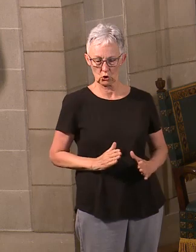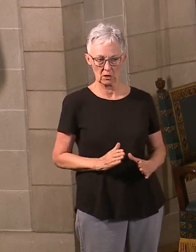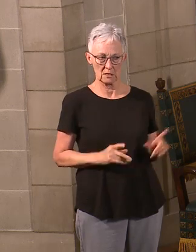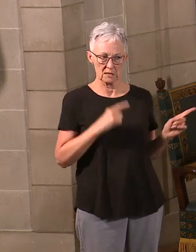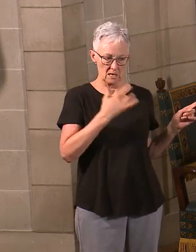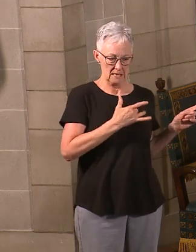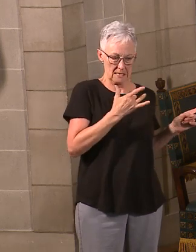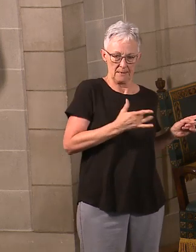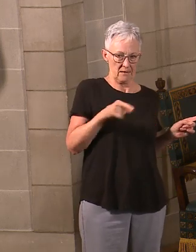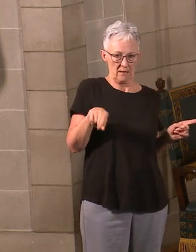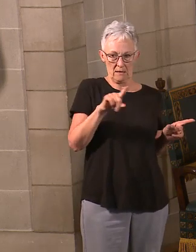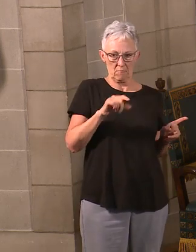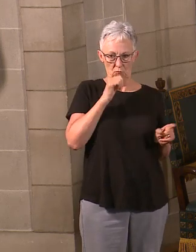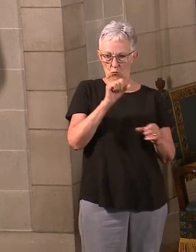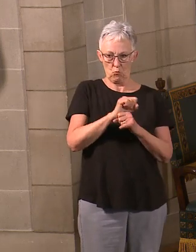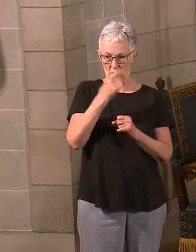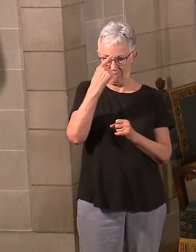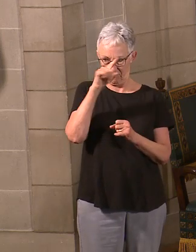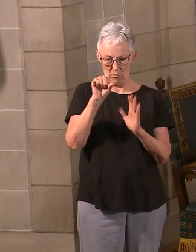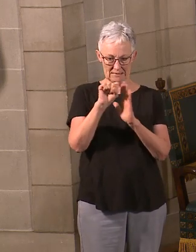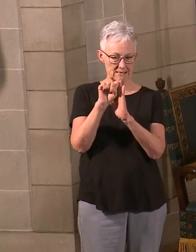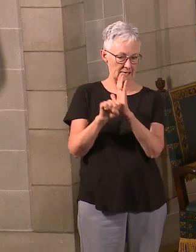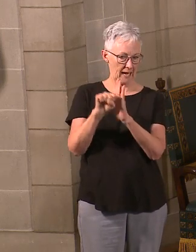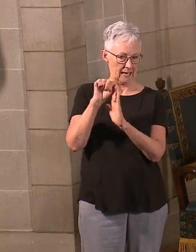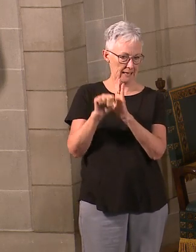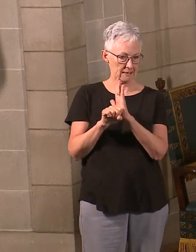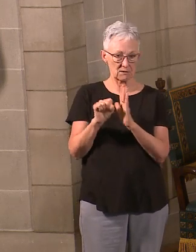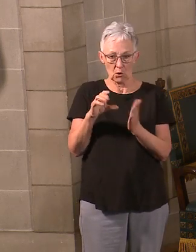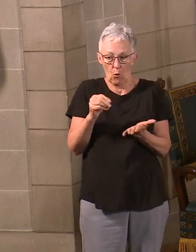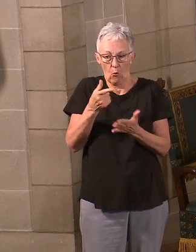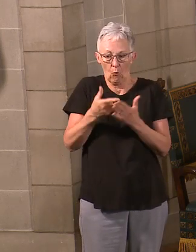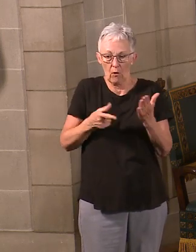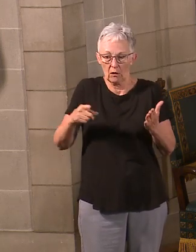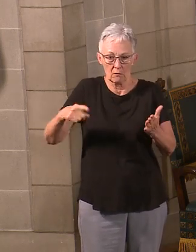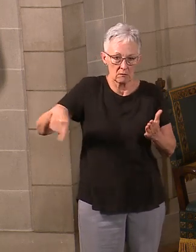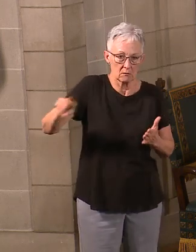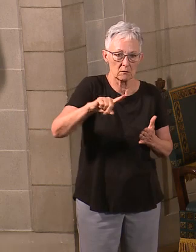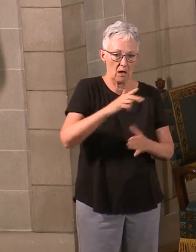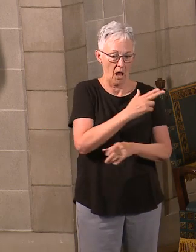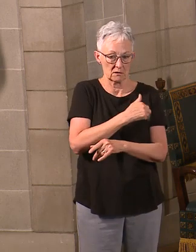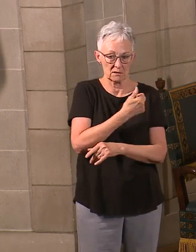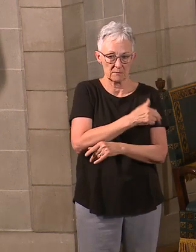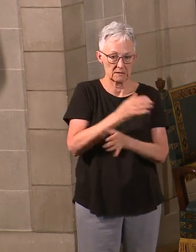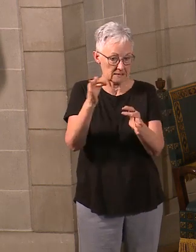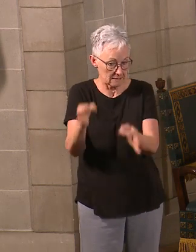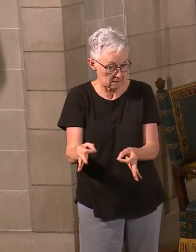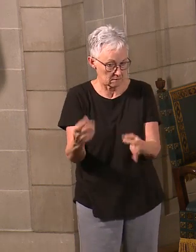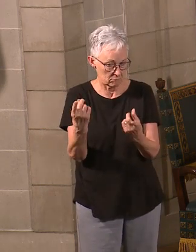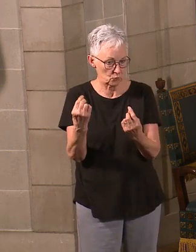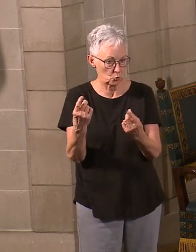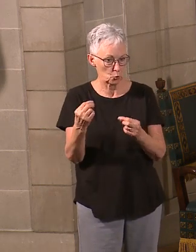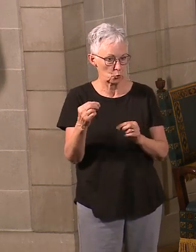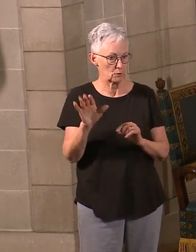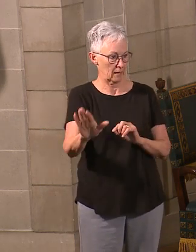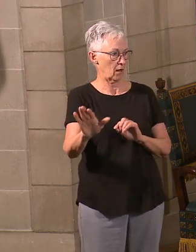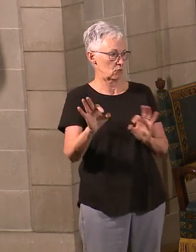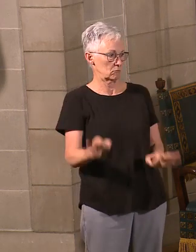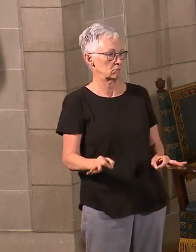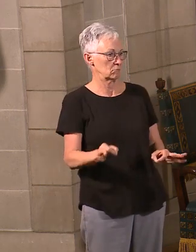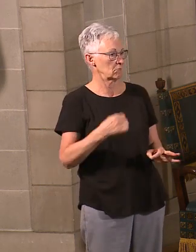Nebraska. They're working for other hospital systems. So any sort of things that they're doing for their folks would be up to them. But I know some companies, for